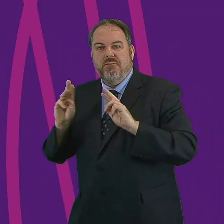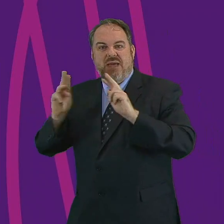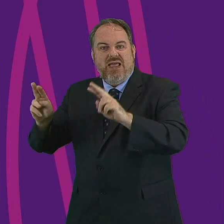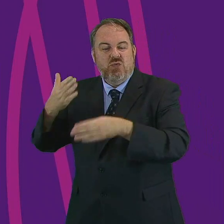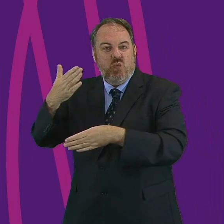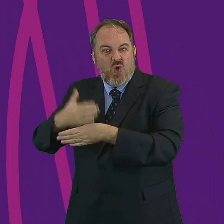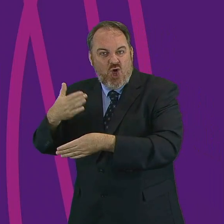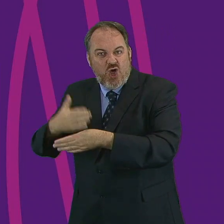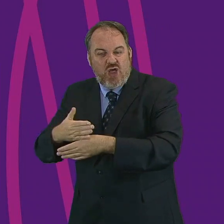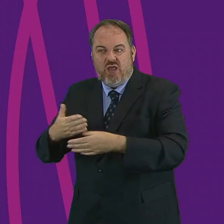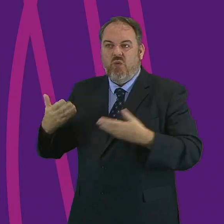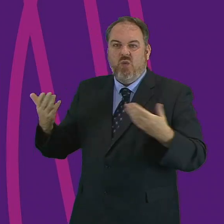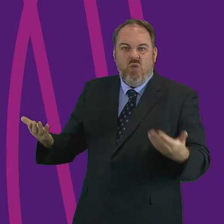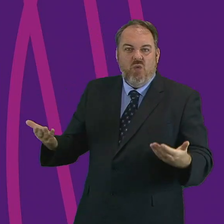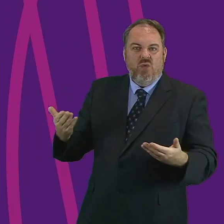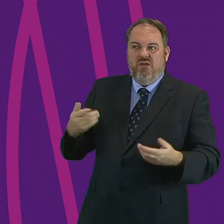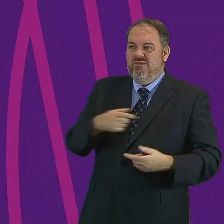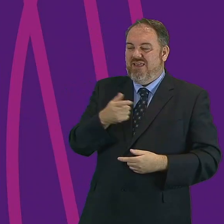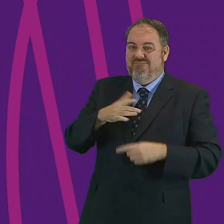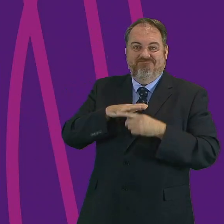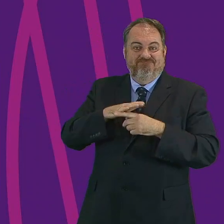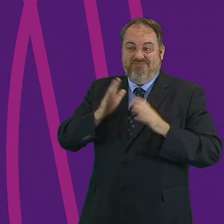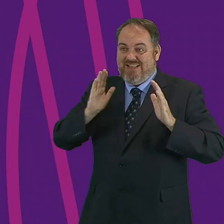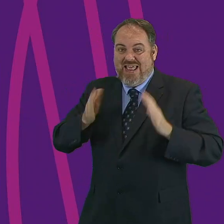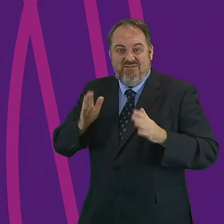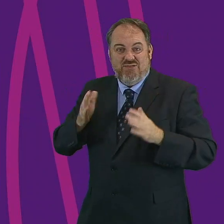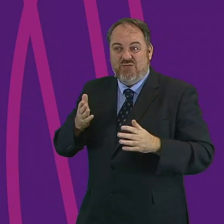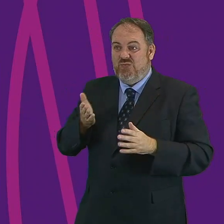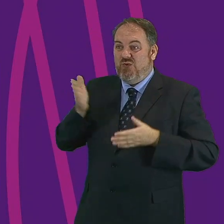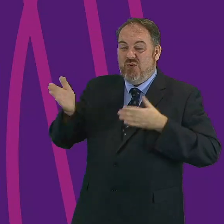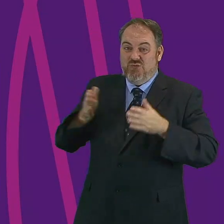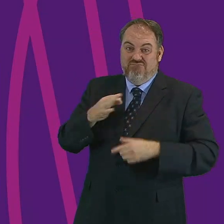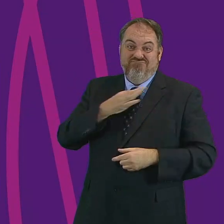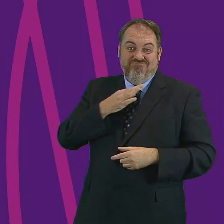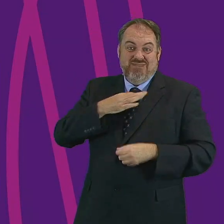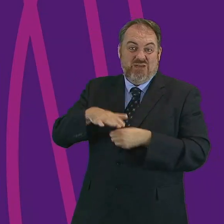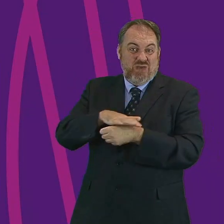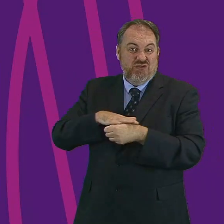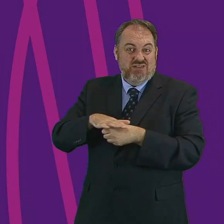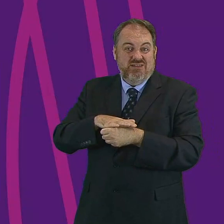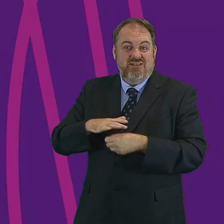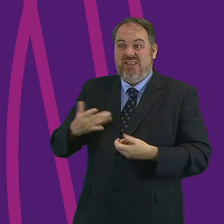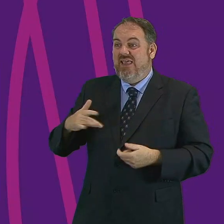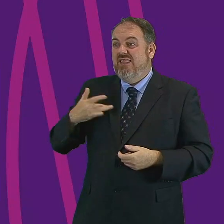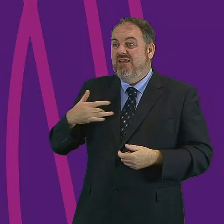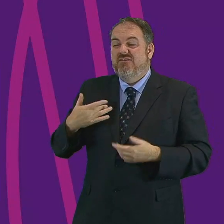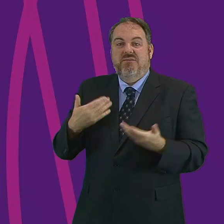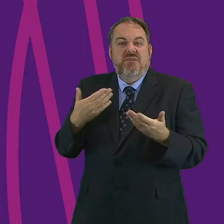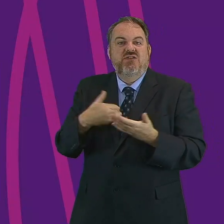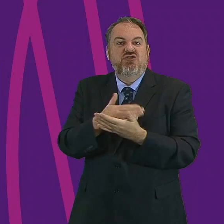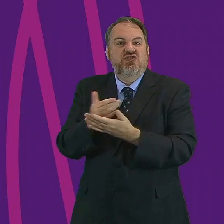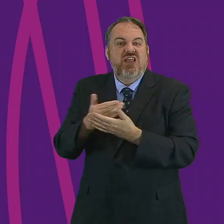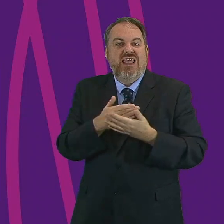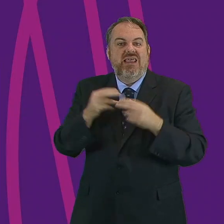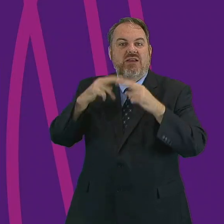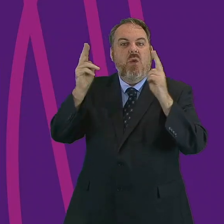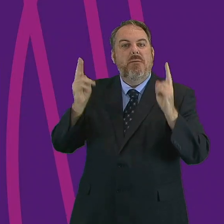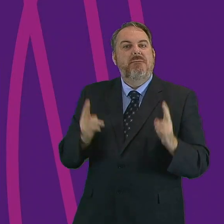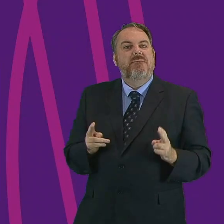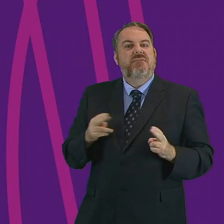what the Scottish Government's response is to reports that the highest proportion of positive COVID-19 tests is among young adults. First Minister.